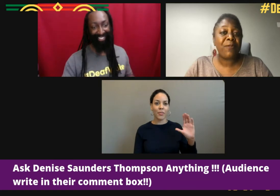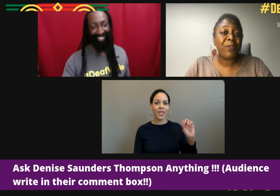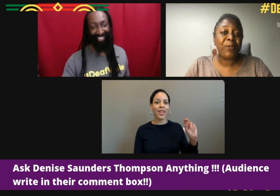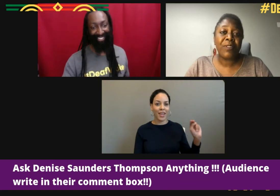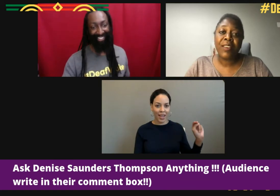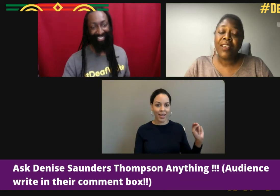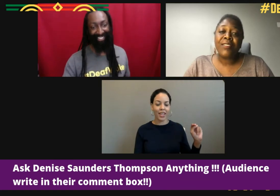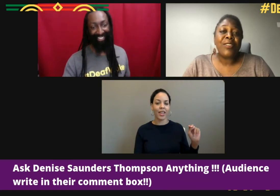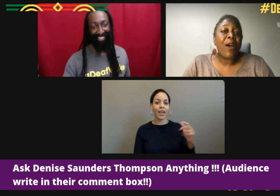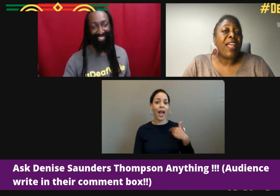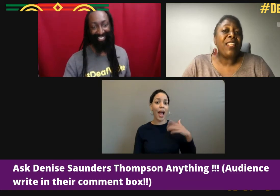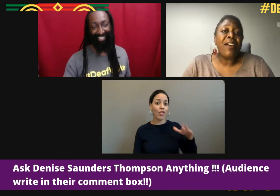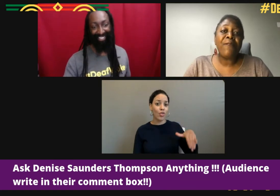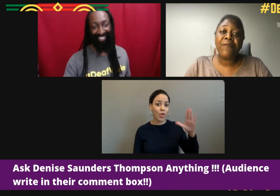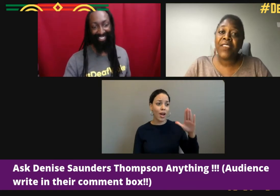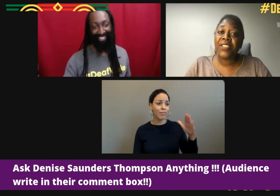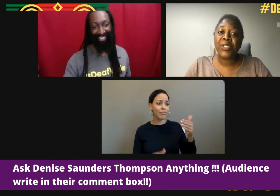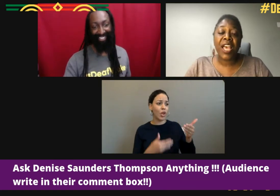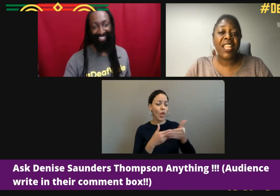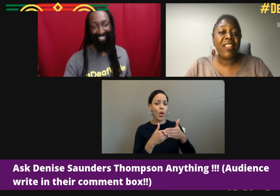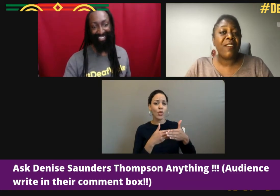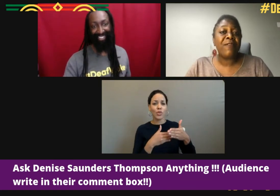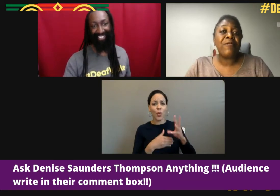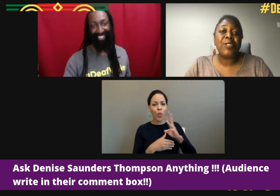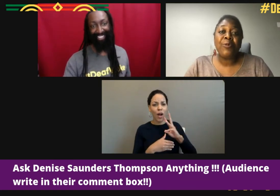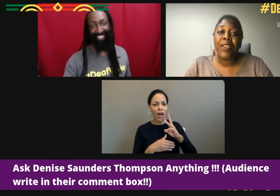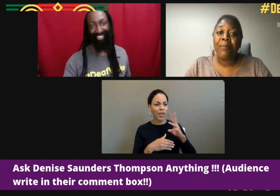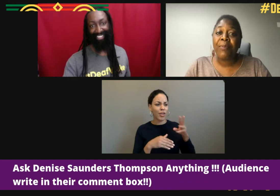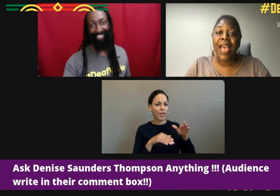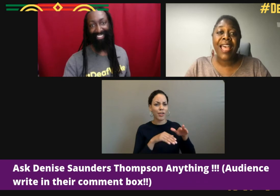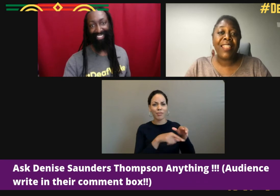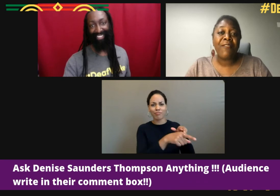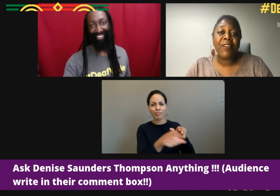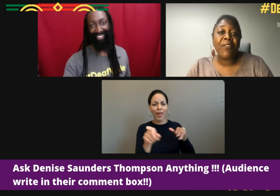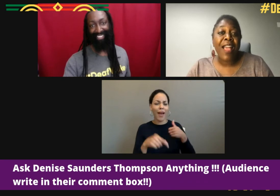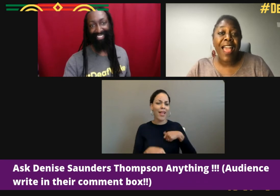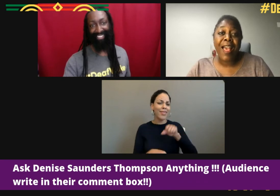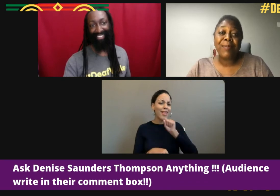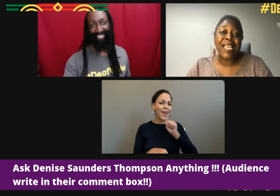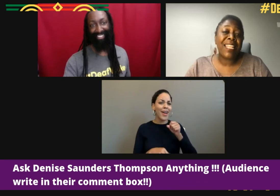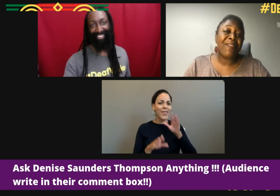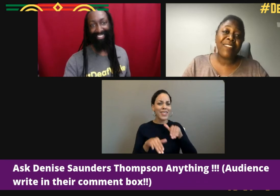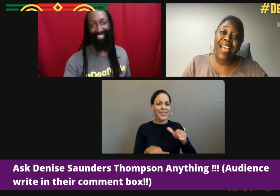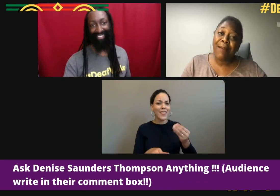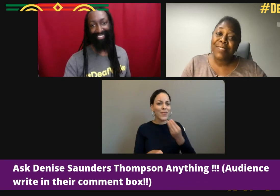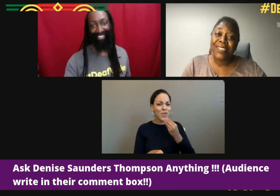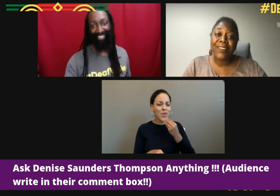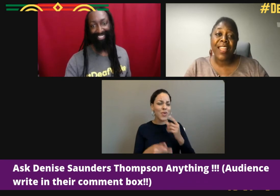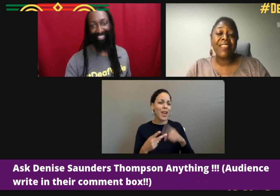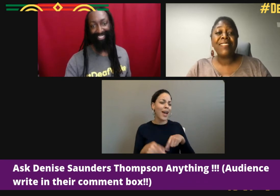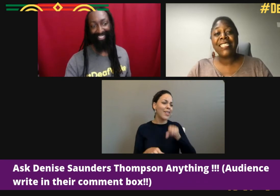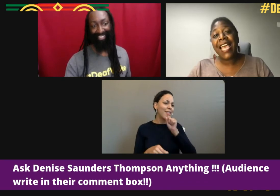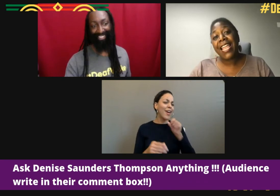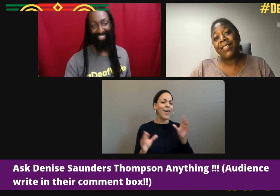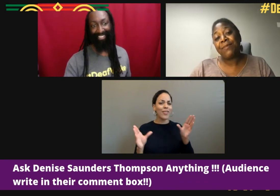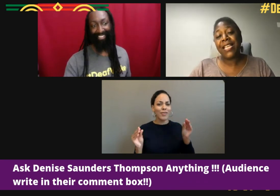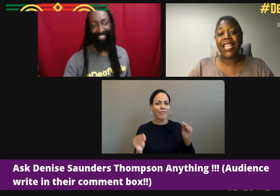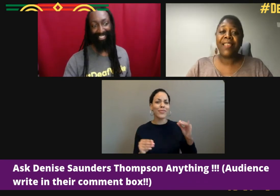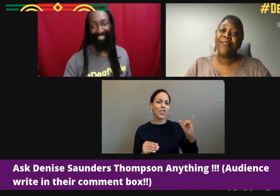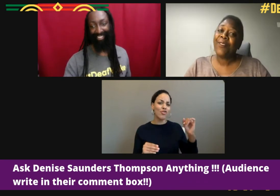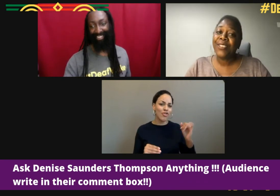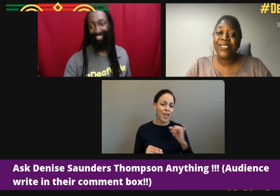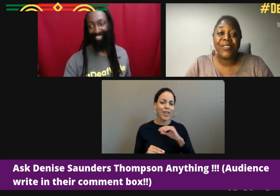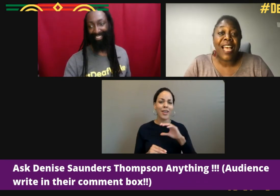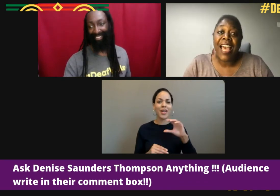love seafood. So I love fish, I love shrimp, I love crabs, I love lobster, I love scallops,